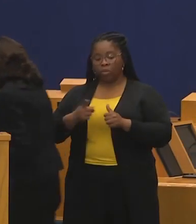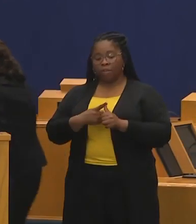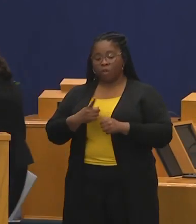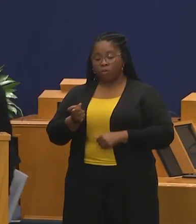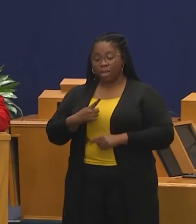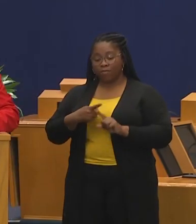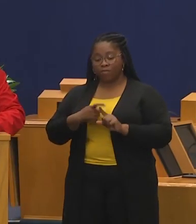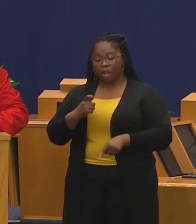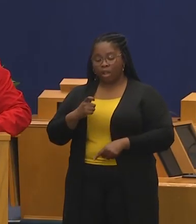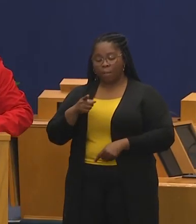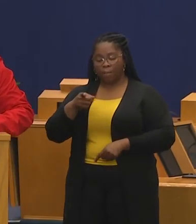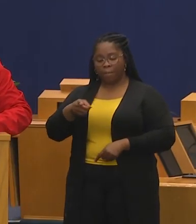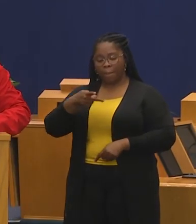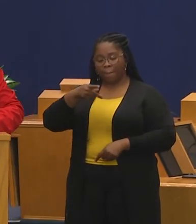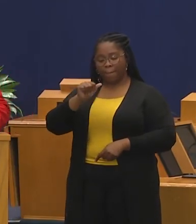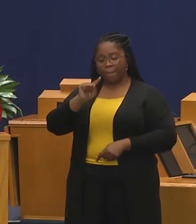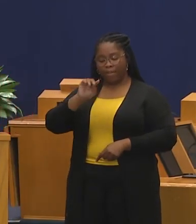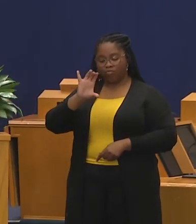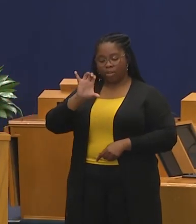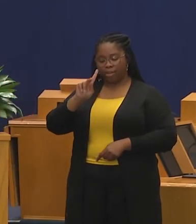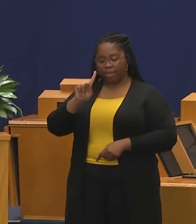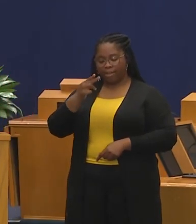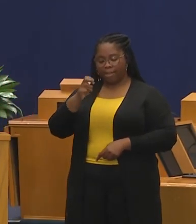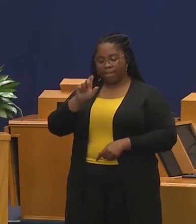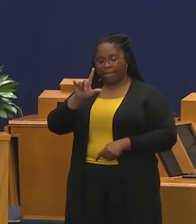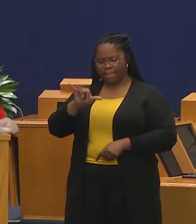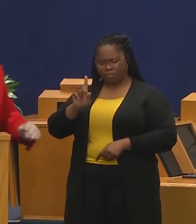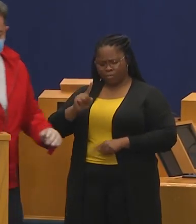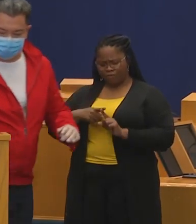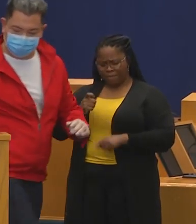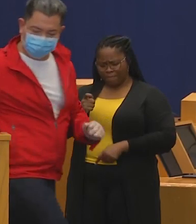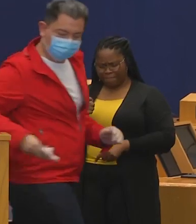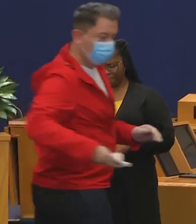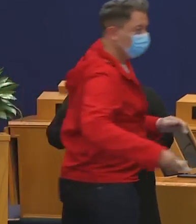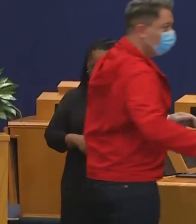come from the line of Patrick Healy. Please state your media outlet.